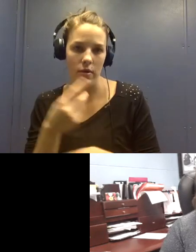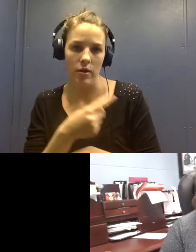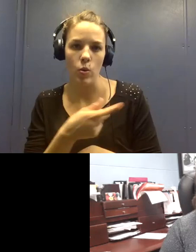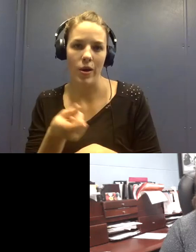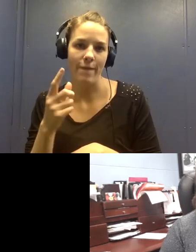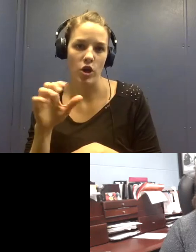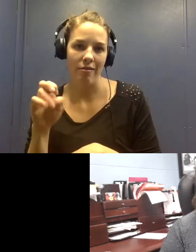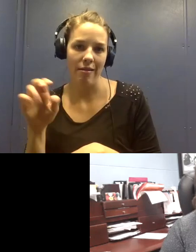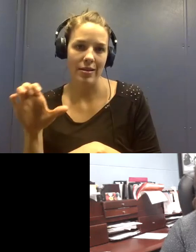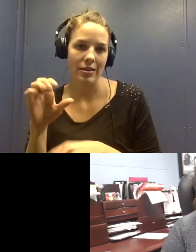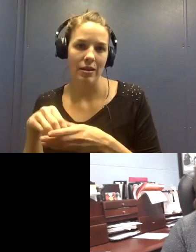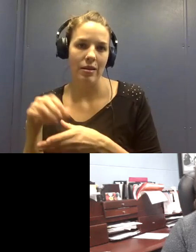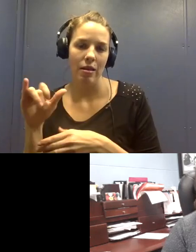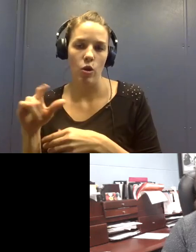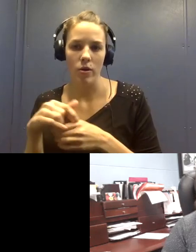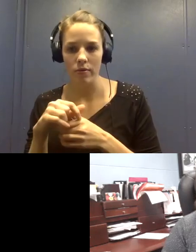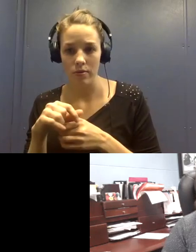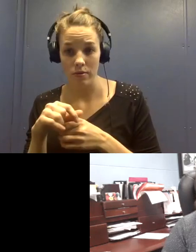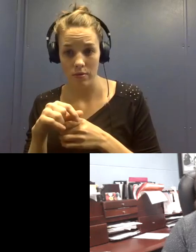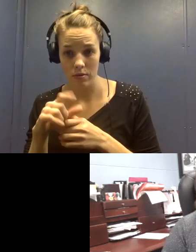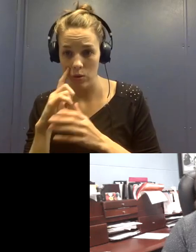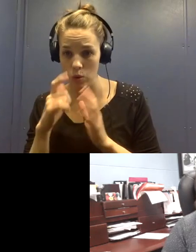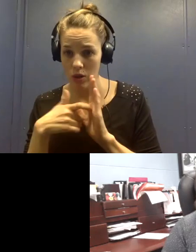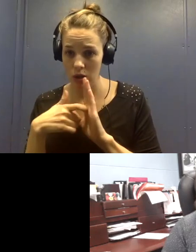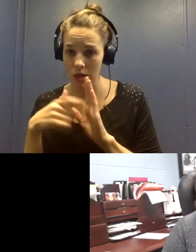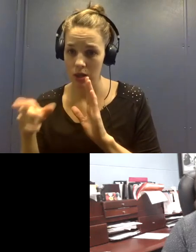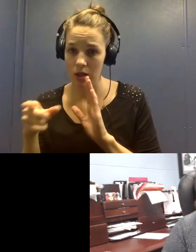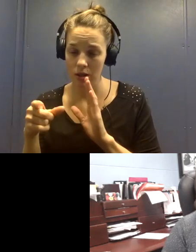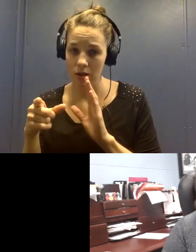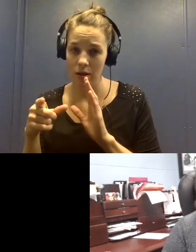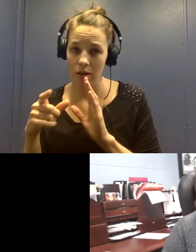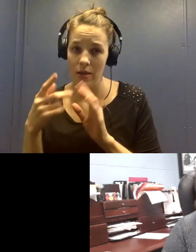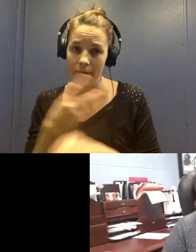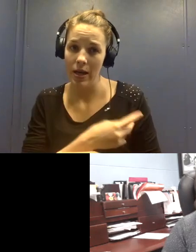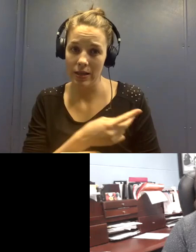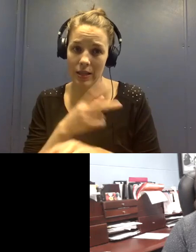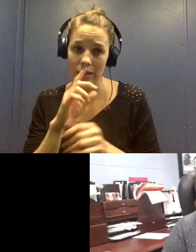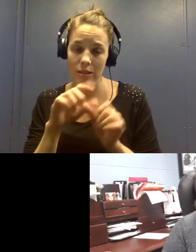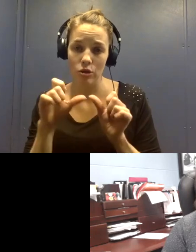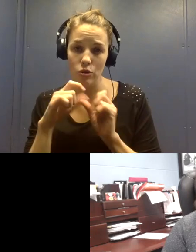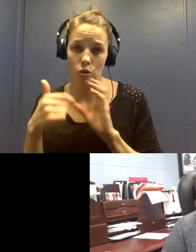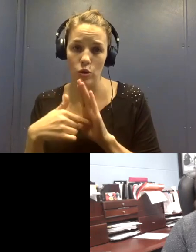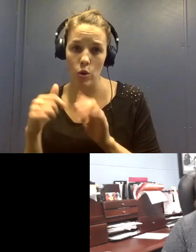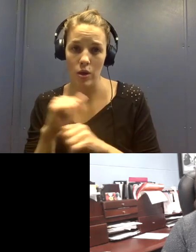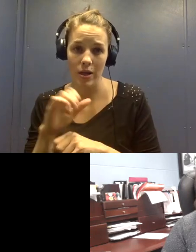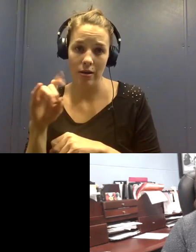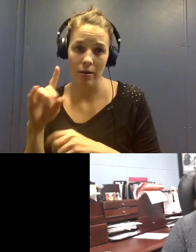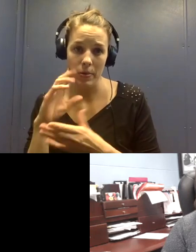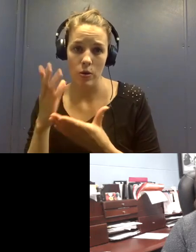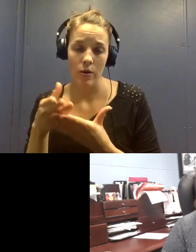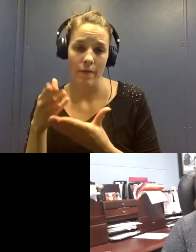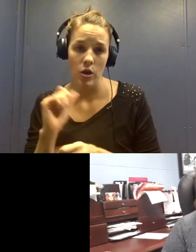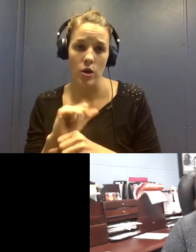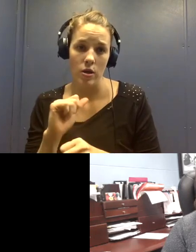Illinois. And they would be required at the vaccination site to show their work ID or proof of employment